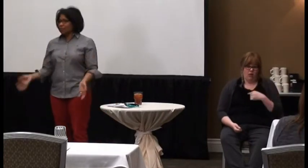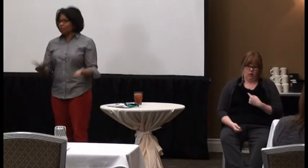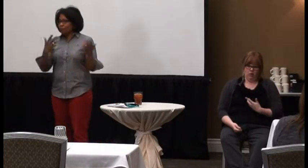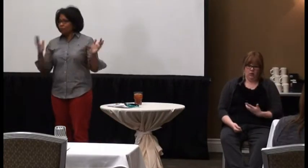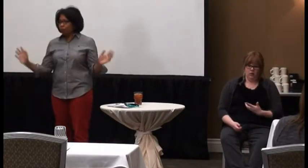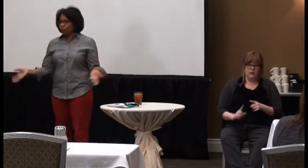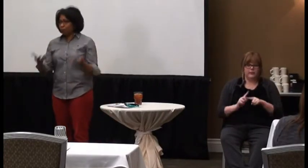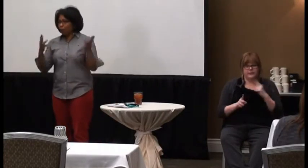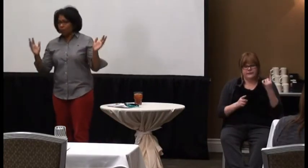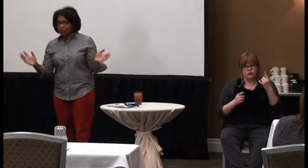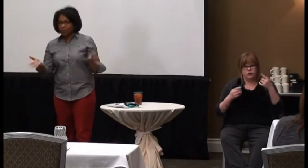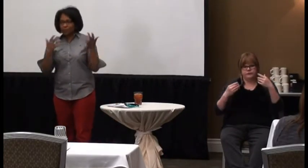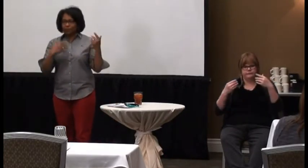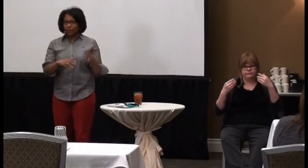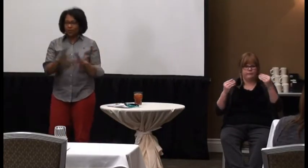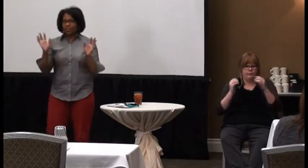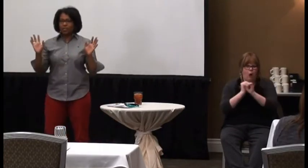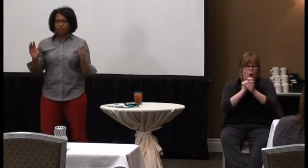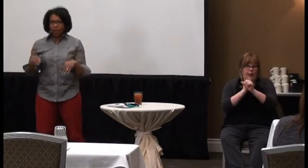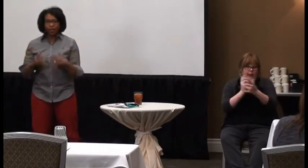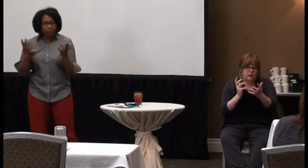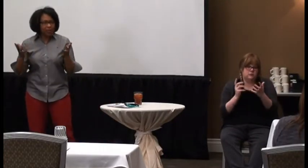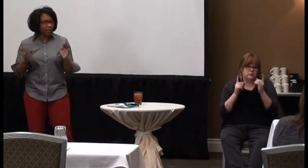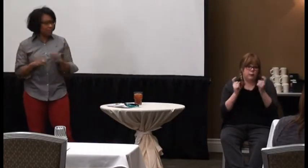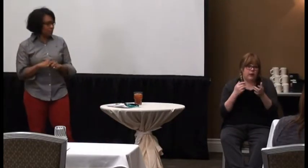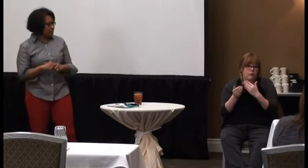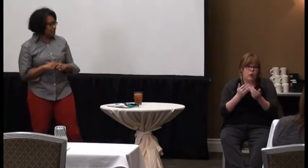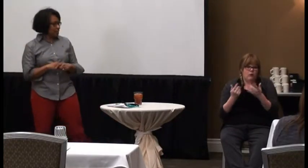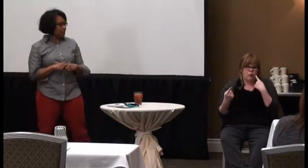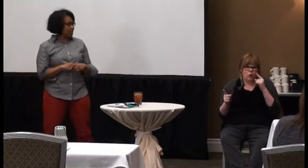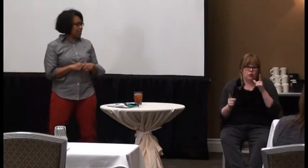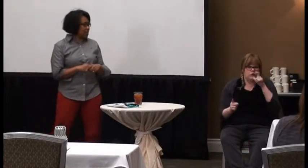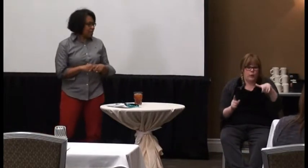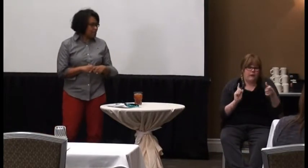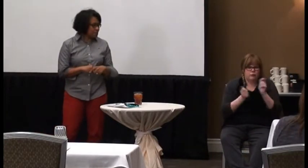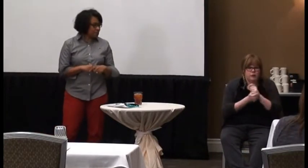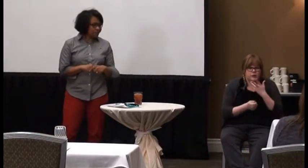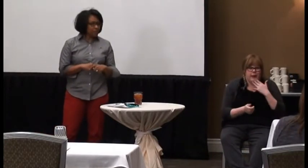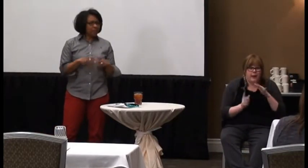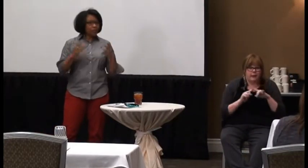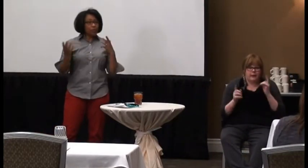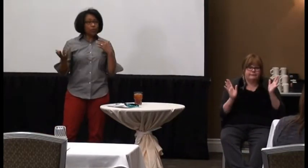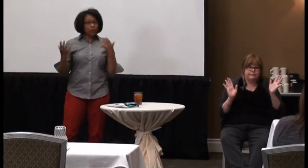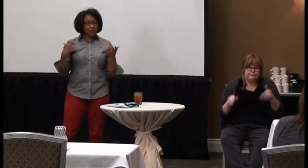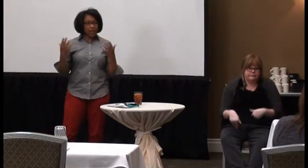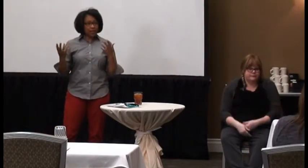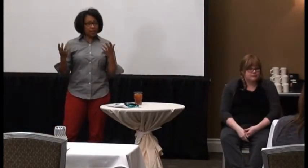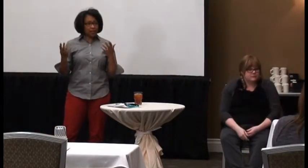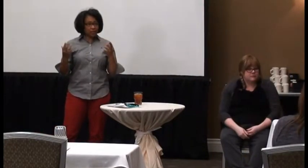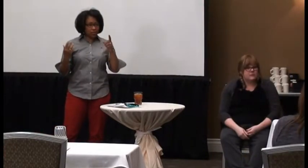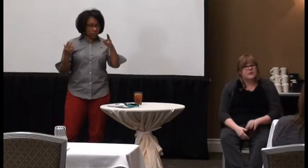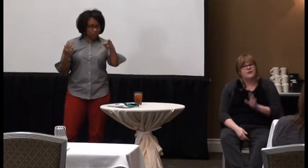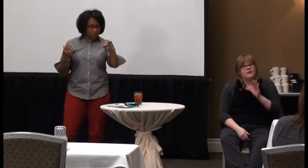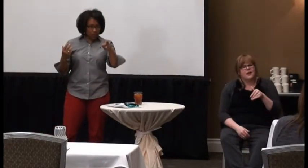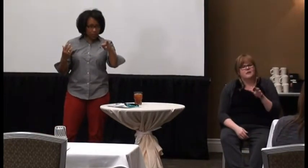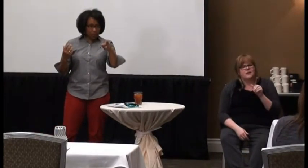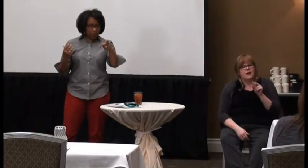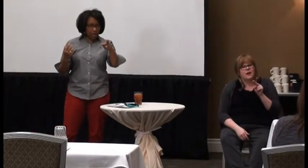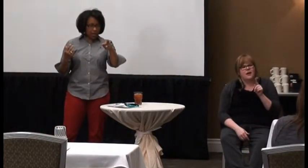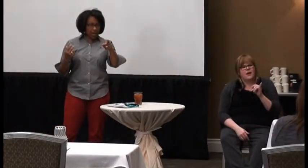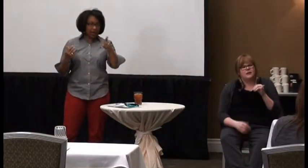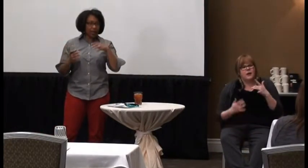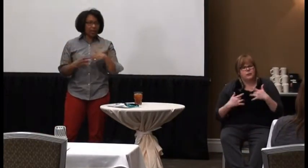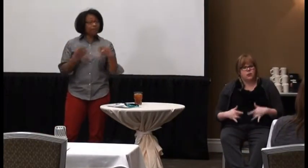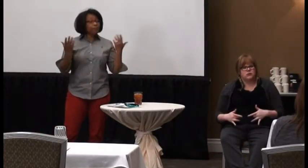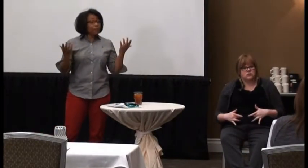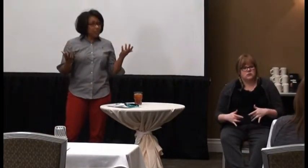just give them what works, and you don't have to change the color. But that's kind of how they did that. So those were the antidepressants. So in terms of your